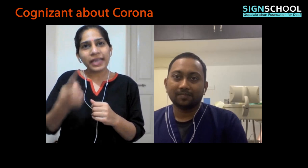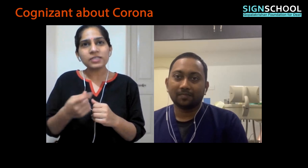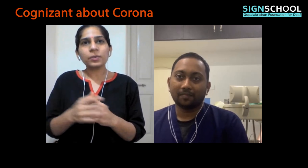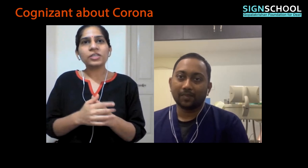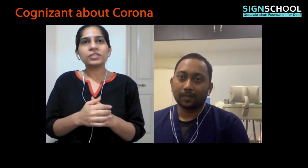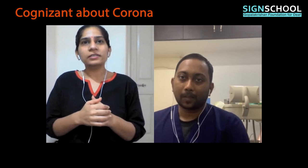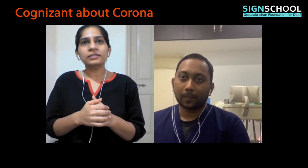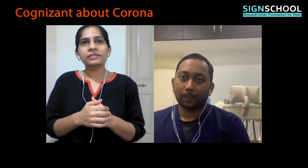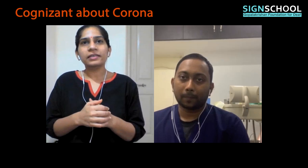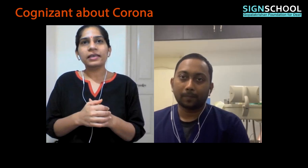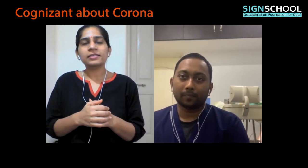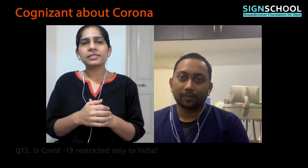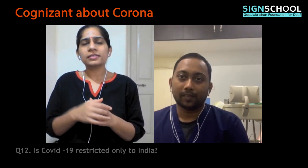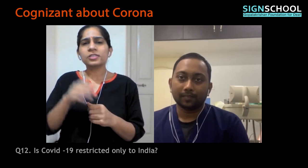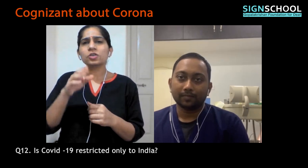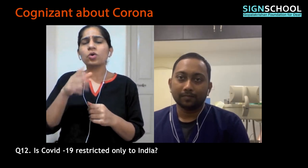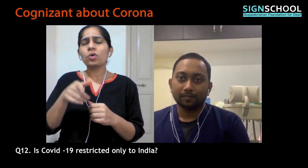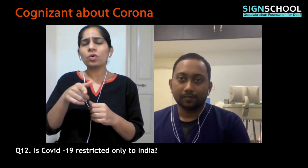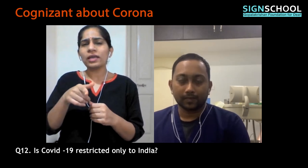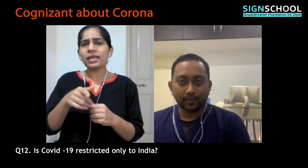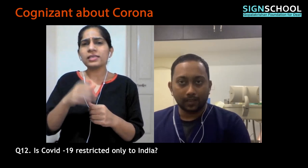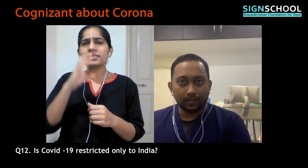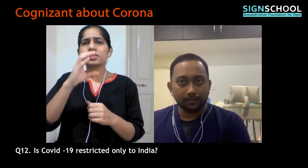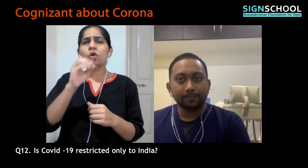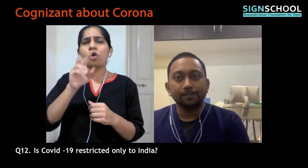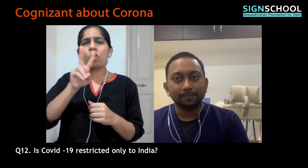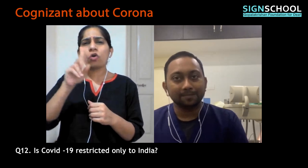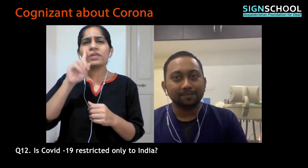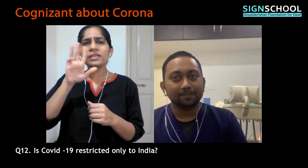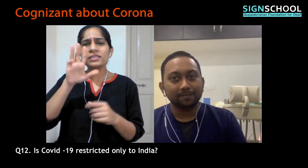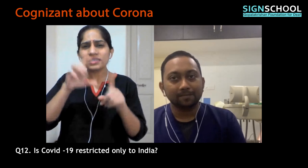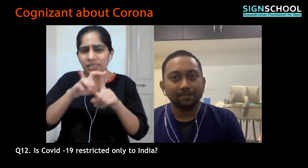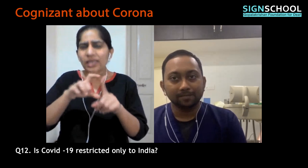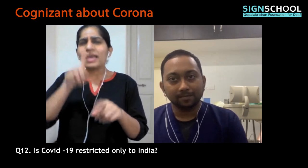So the next question is, so is